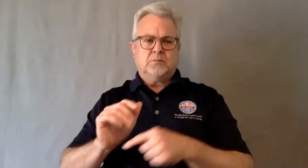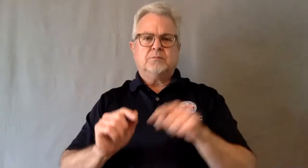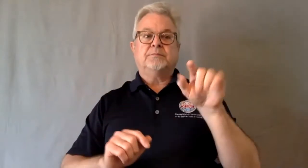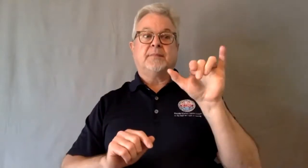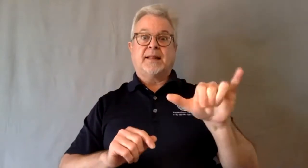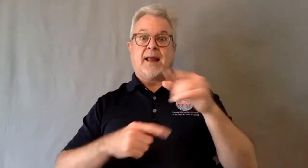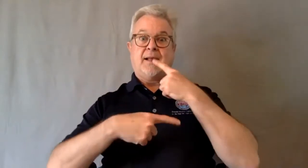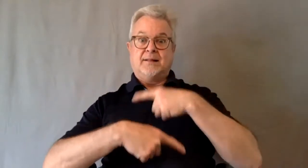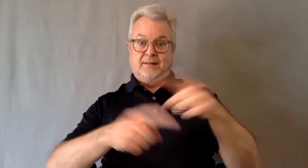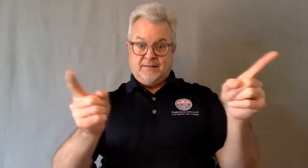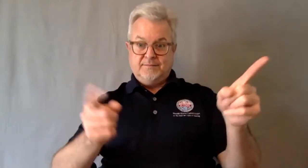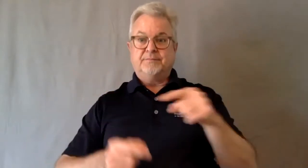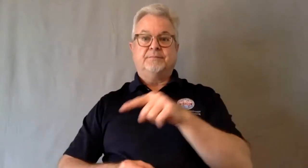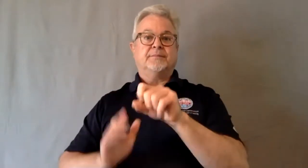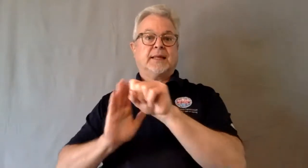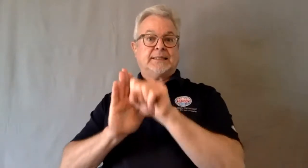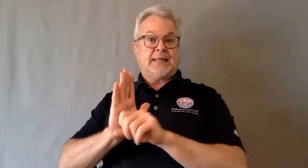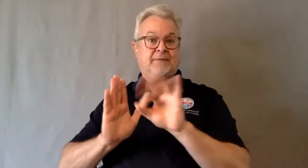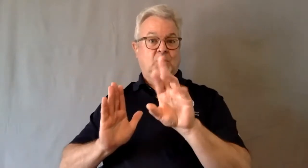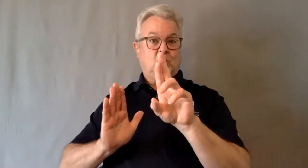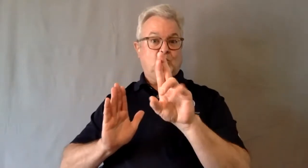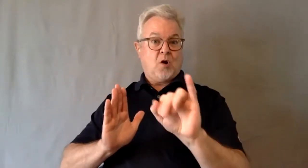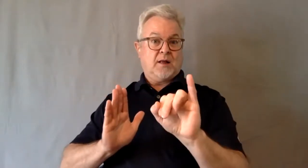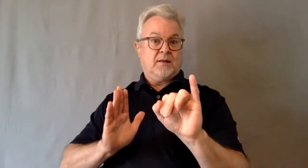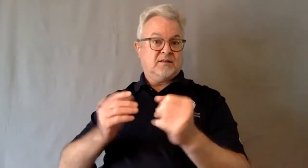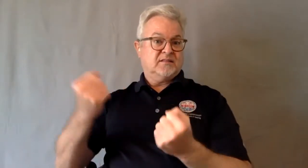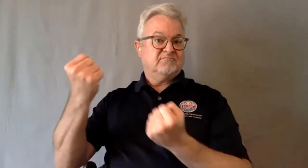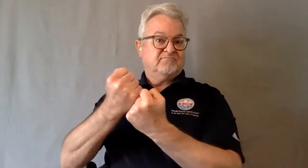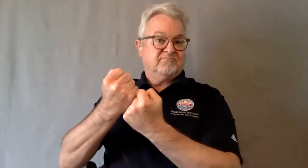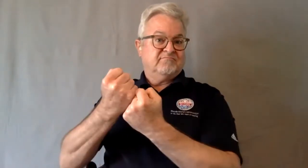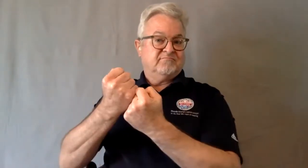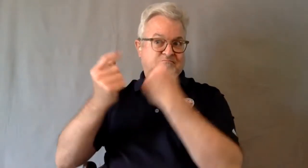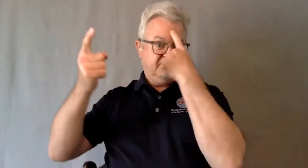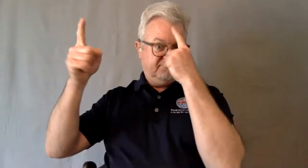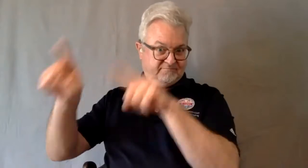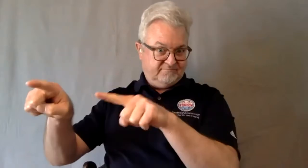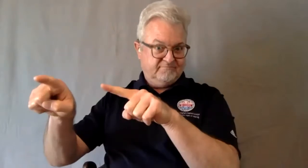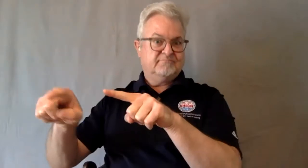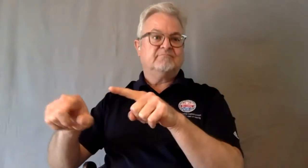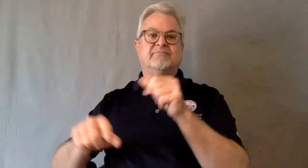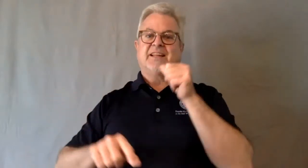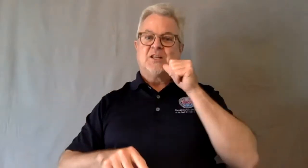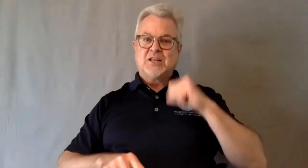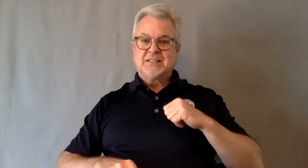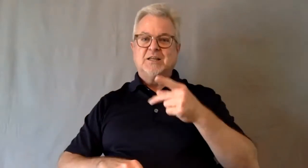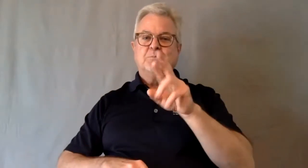that have been listed, that announcement, the state of Rhode Island was in support and agreement